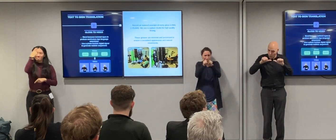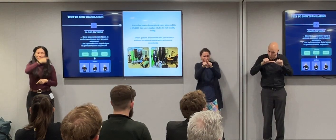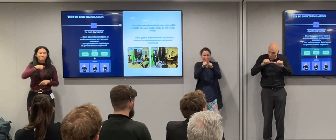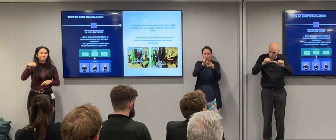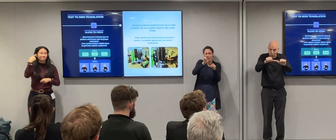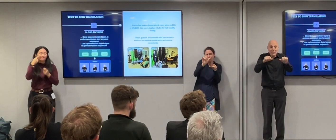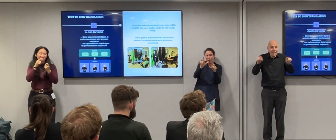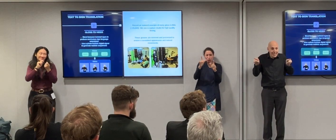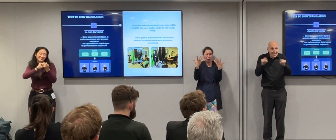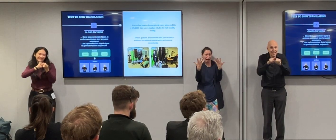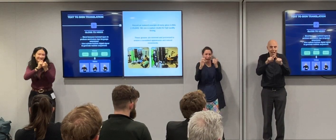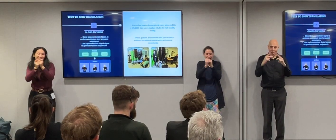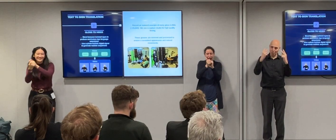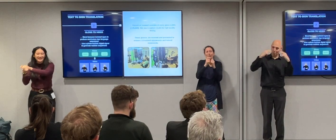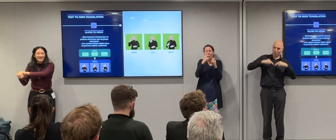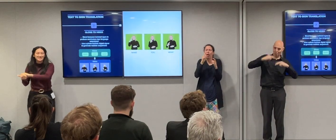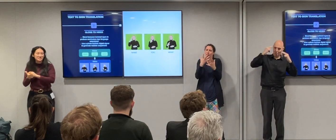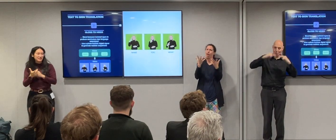of Rachel.